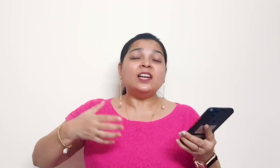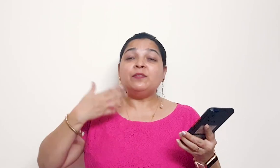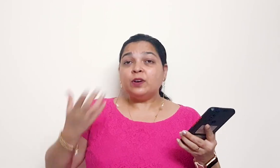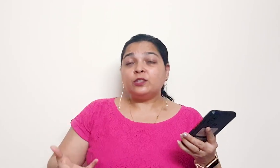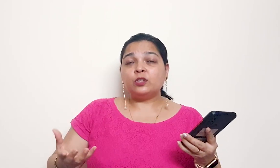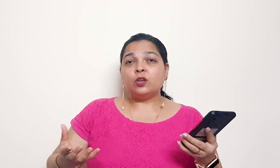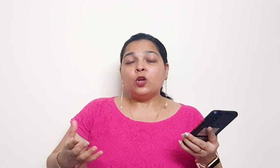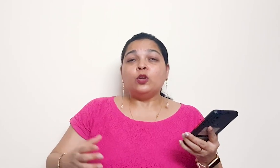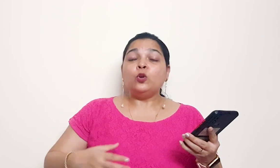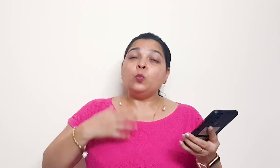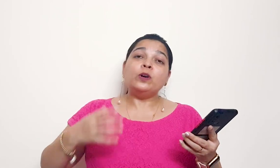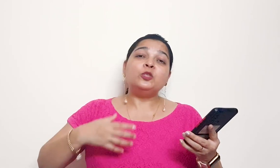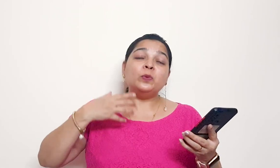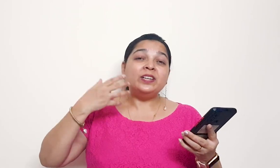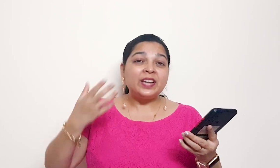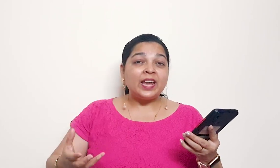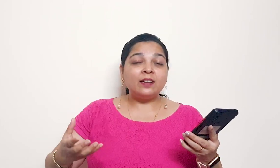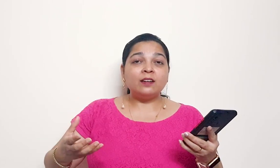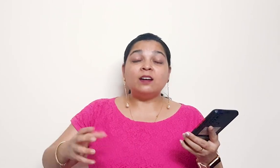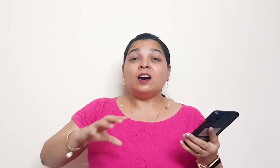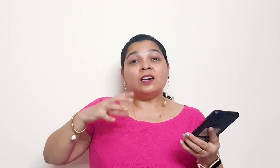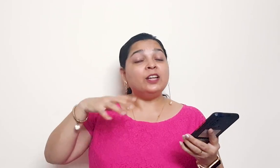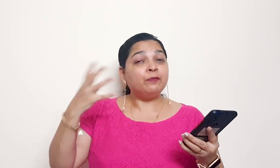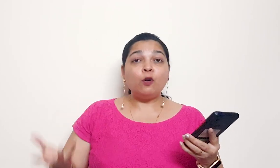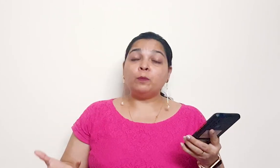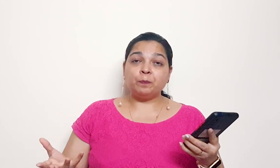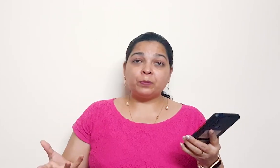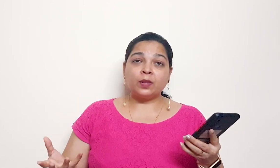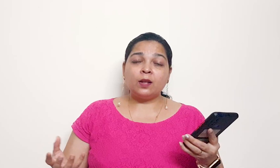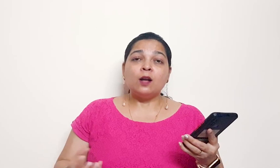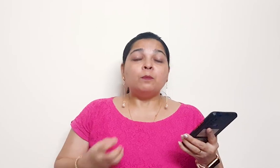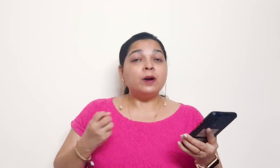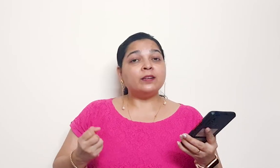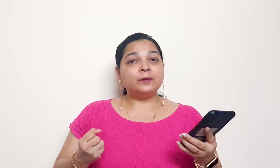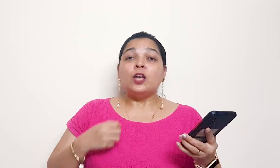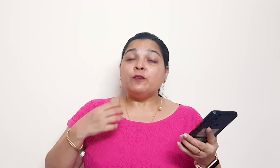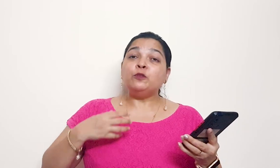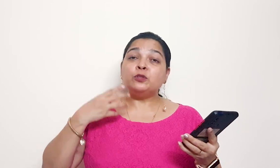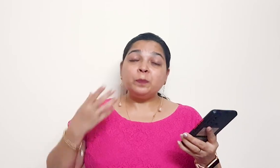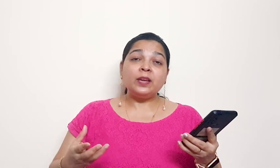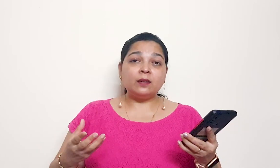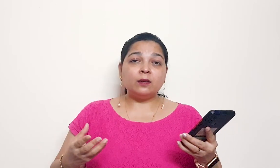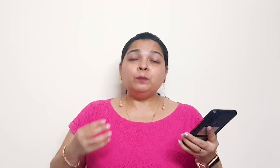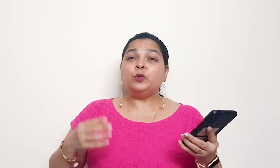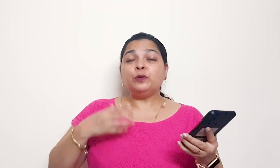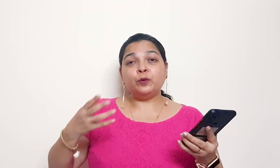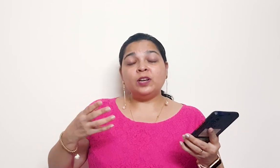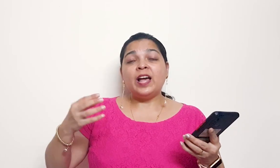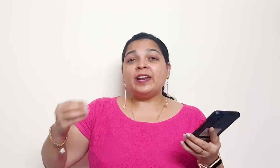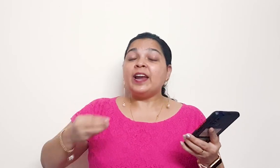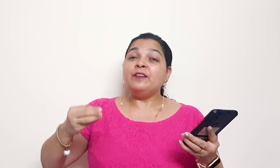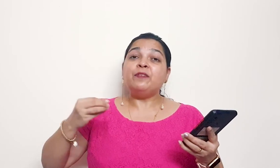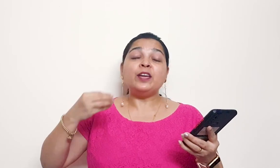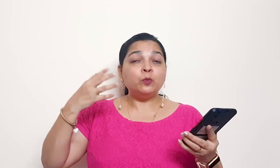speak ugly words, your words will take an ugly form. But if you speak